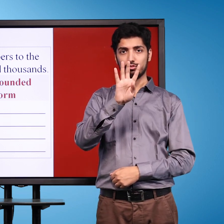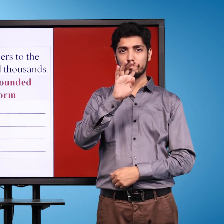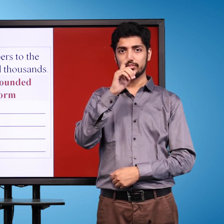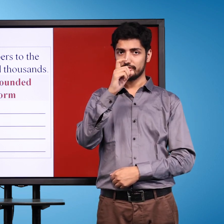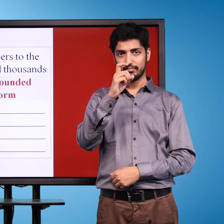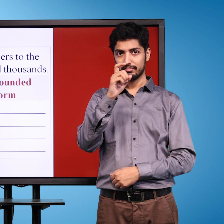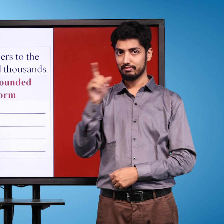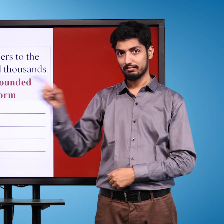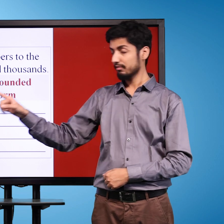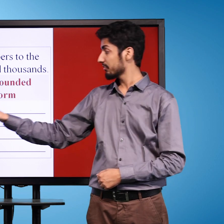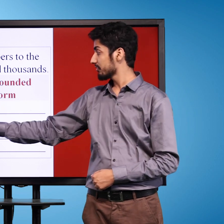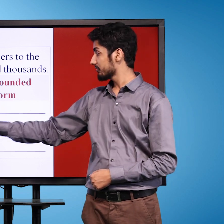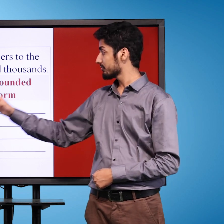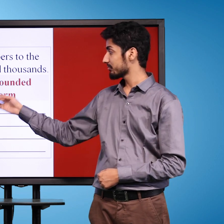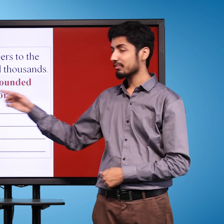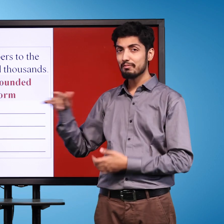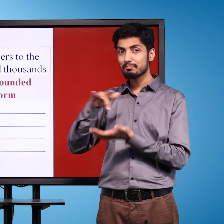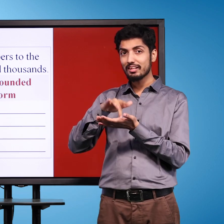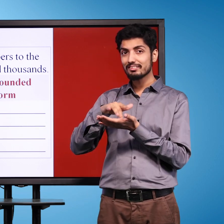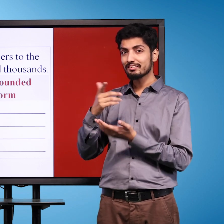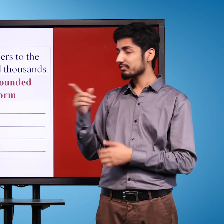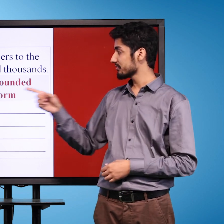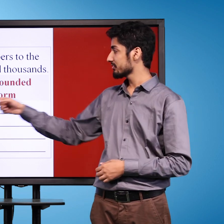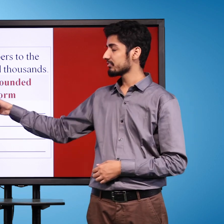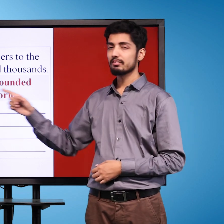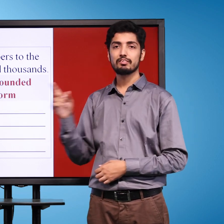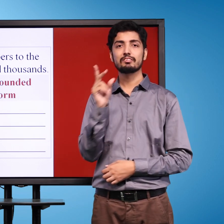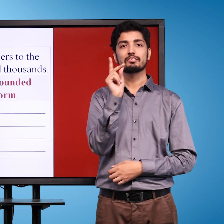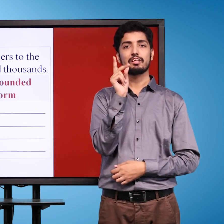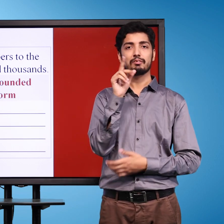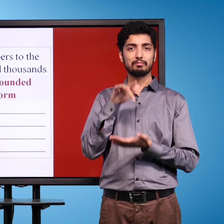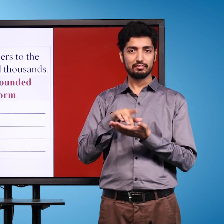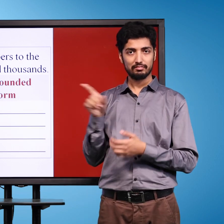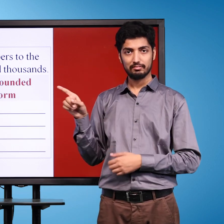75847. Approximate to nearest tens.